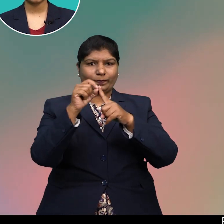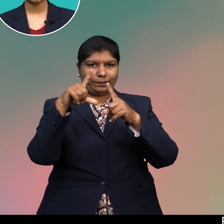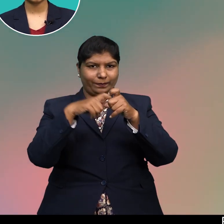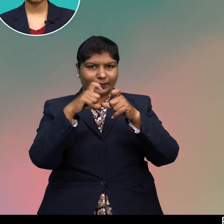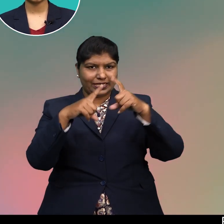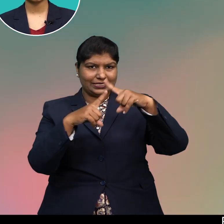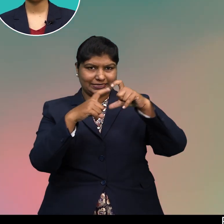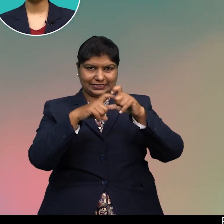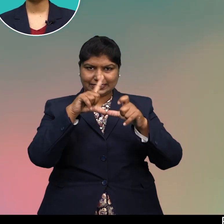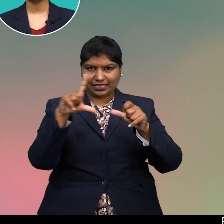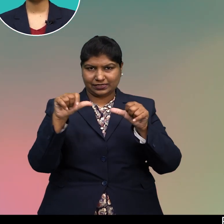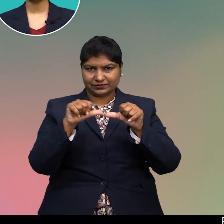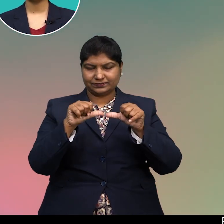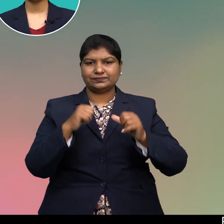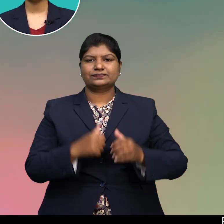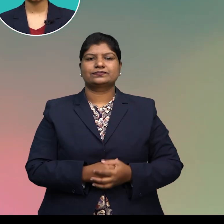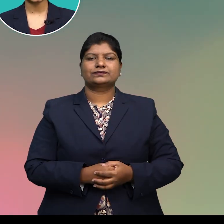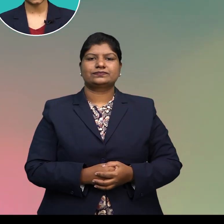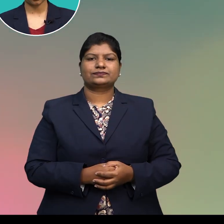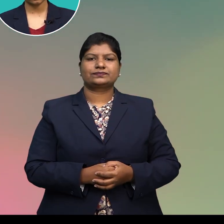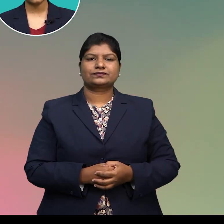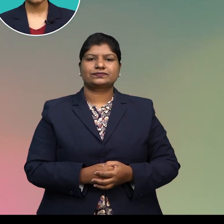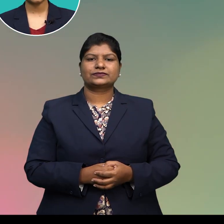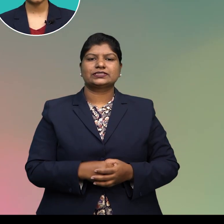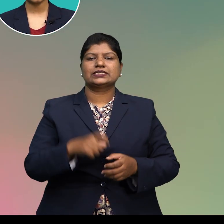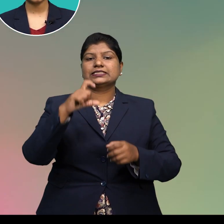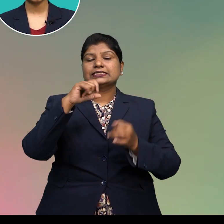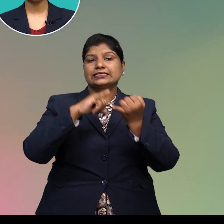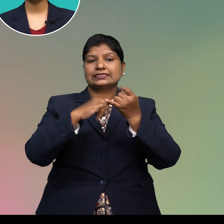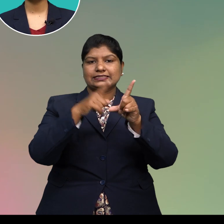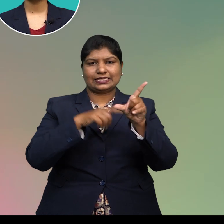The word porifera means organisms